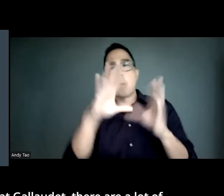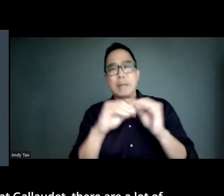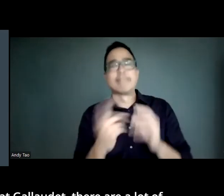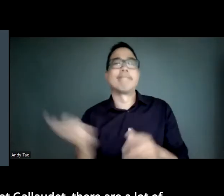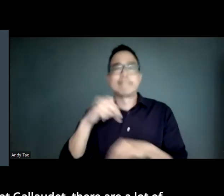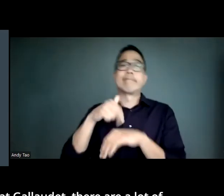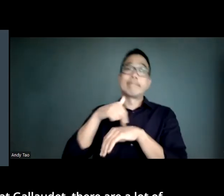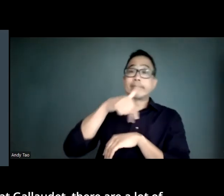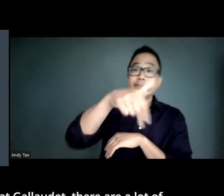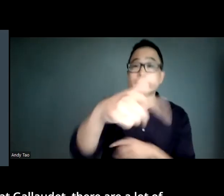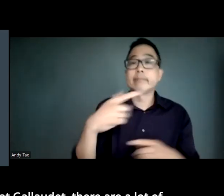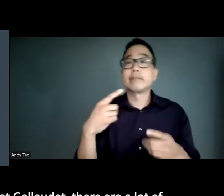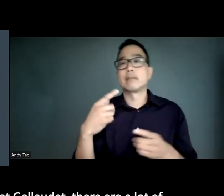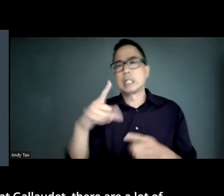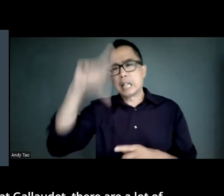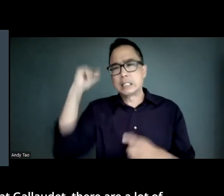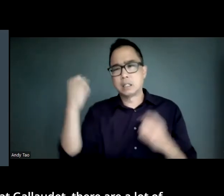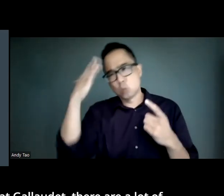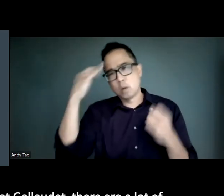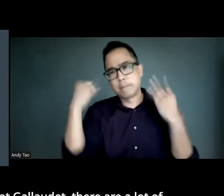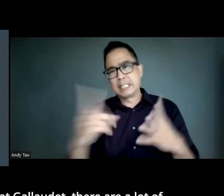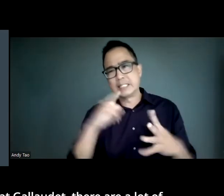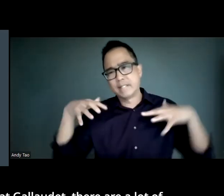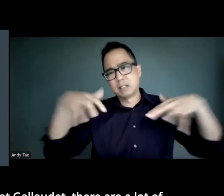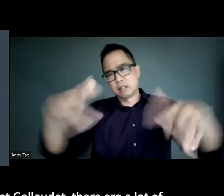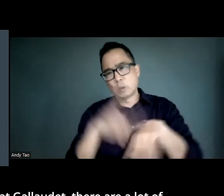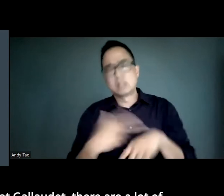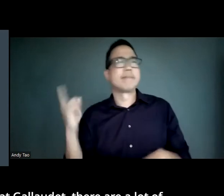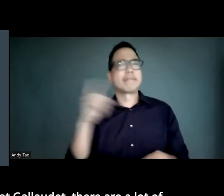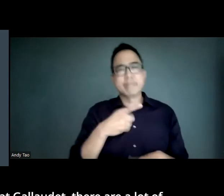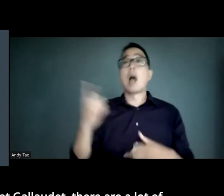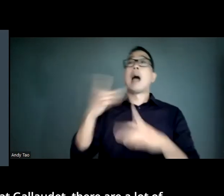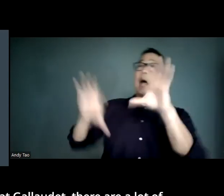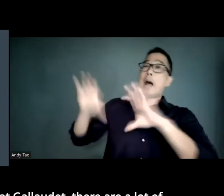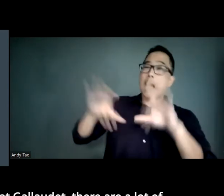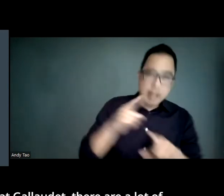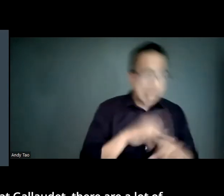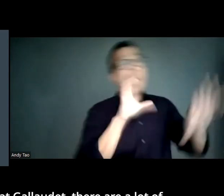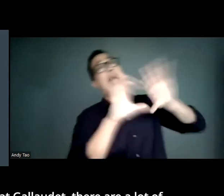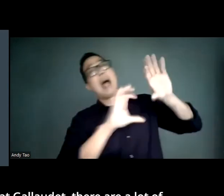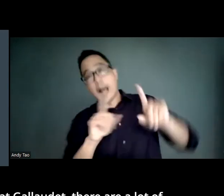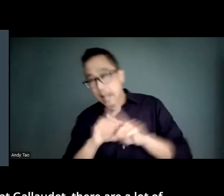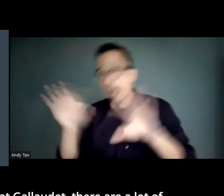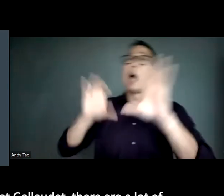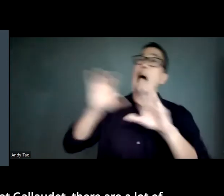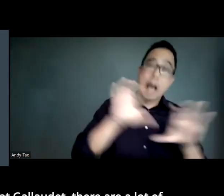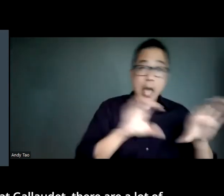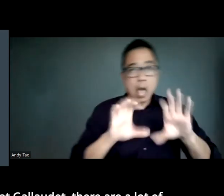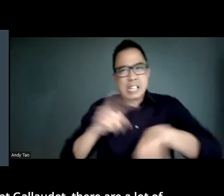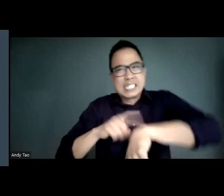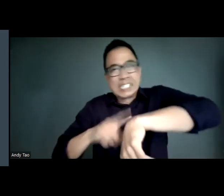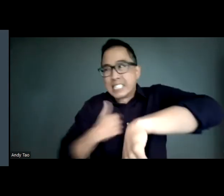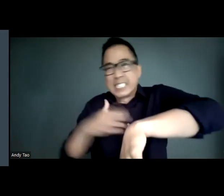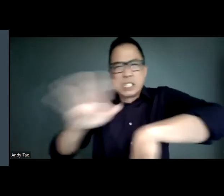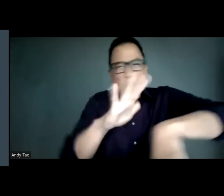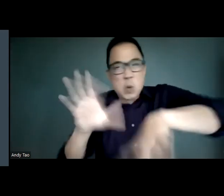And previously, you know, you'd have to get up and go to a meeting. You know, obviously lots of deaf people on campus, and you're bumping